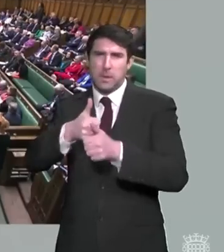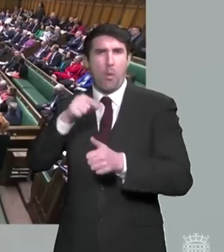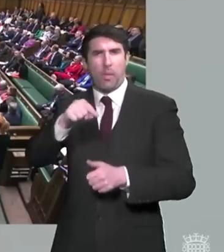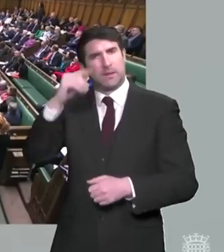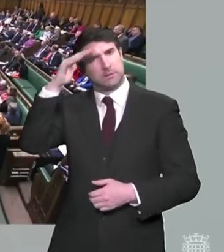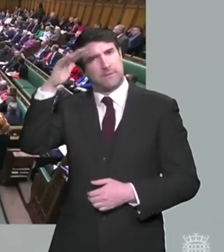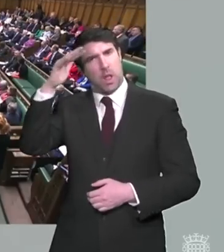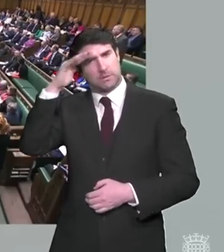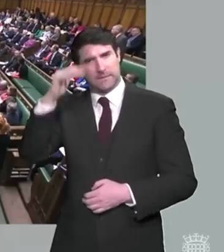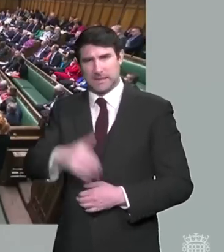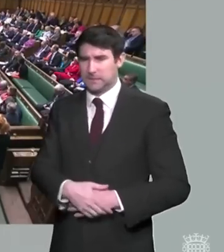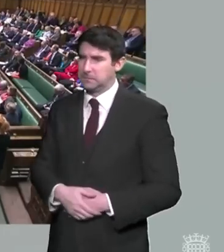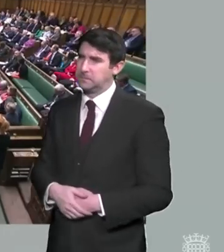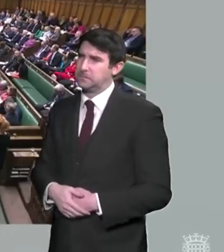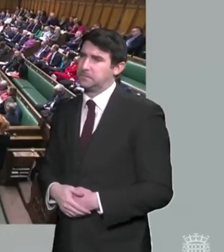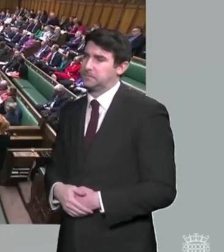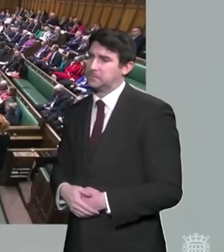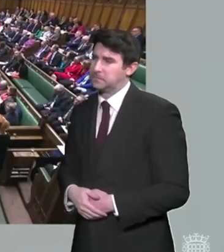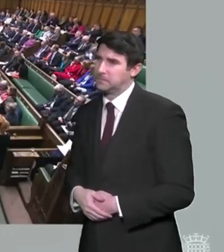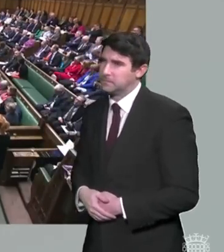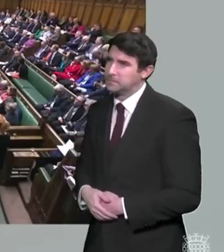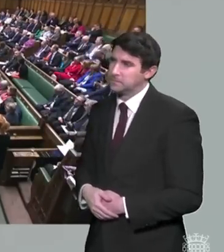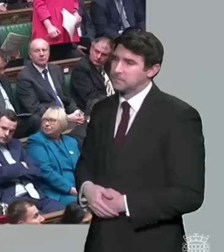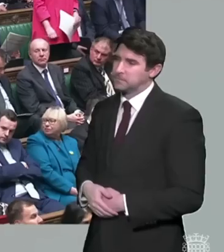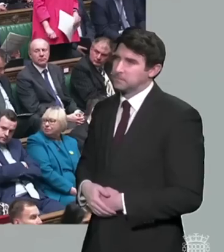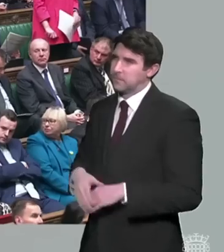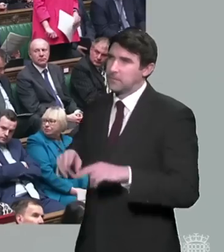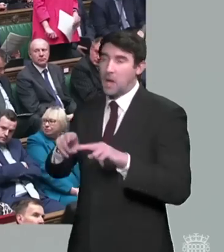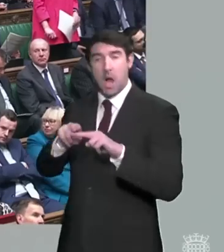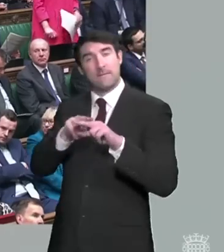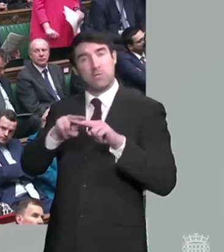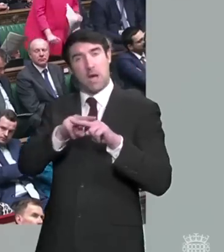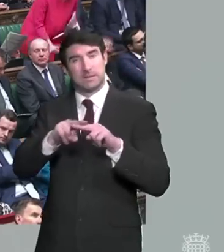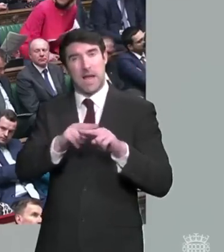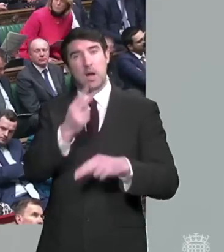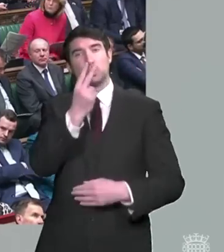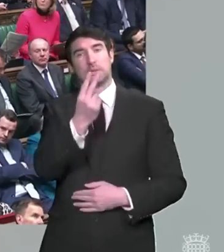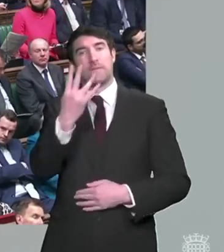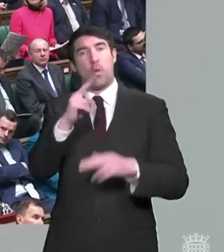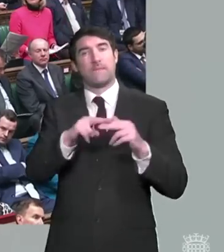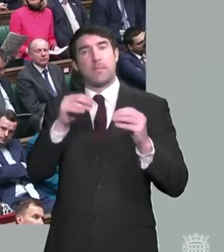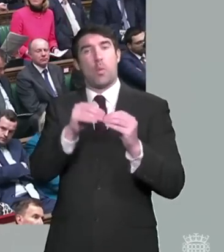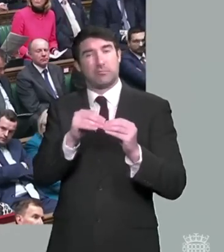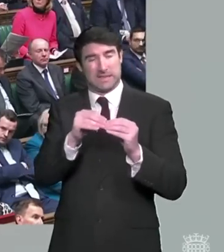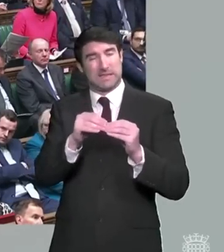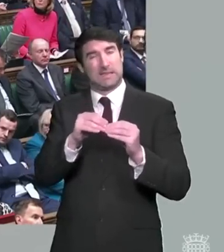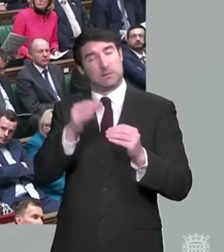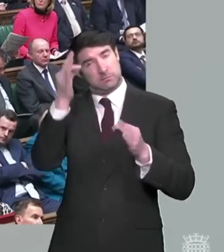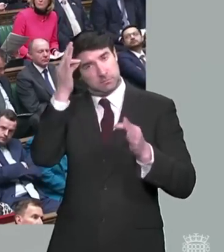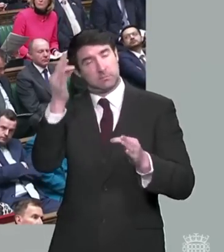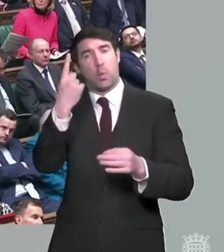Mr. Speaker, Friday the 24th of February will mark 1 year of Russia's barbaric war in